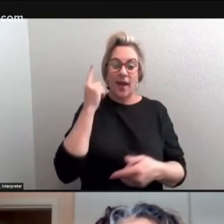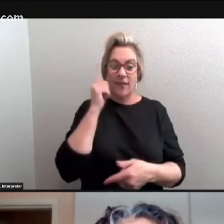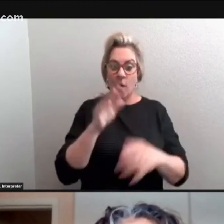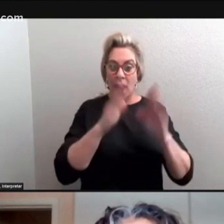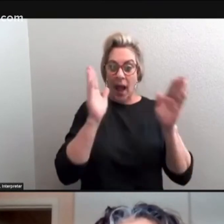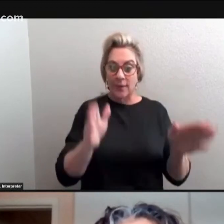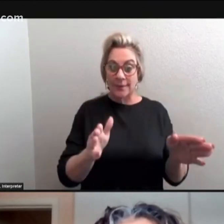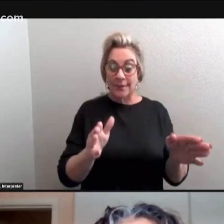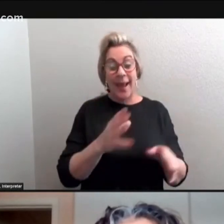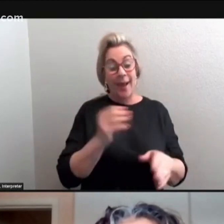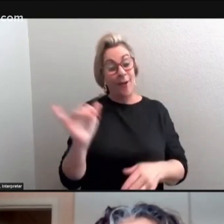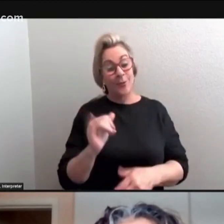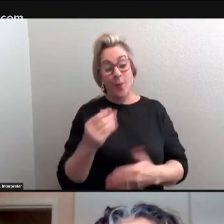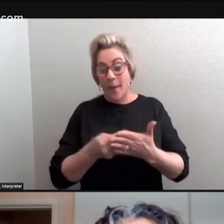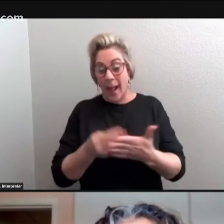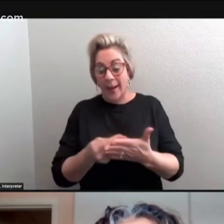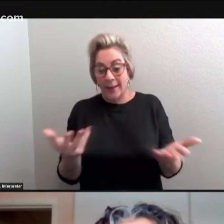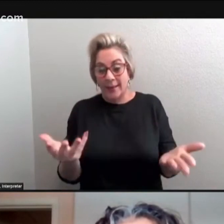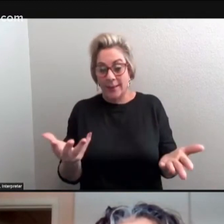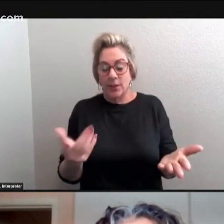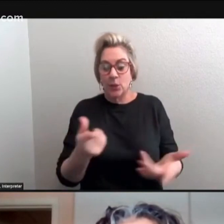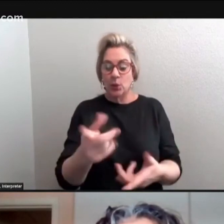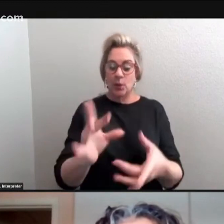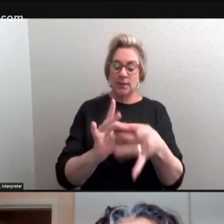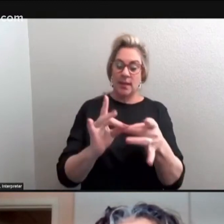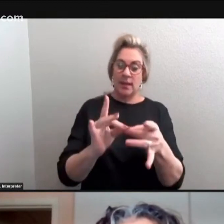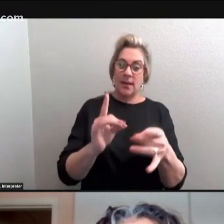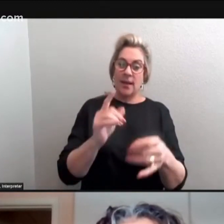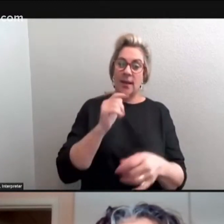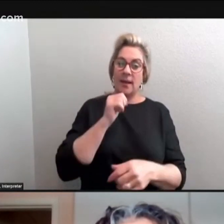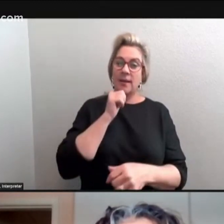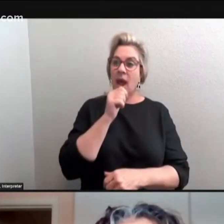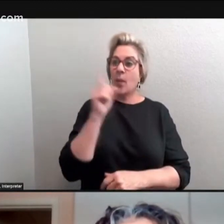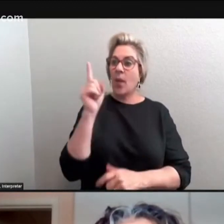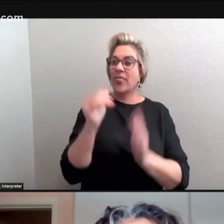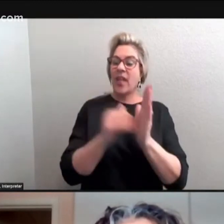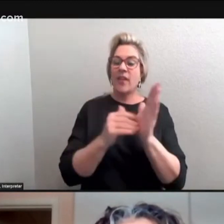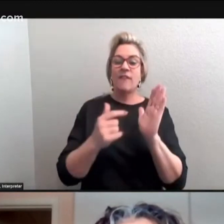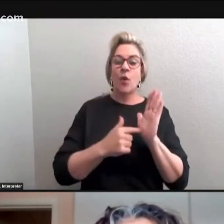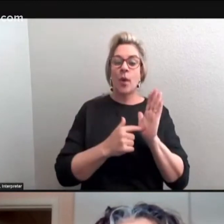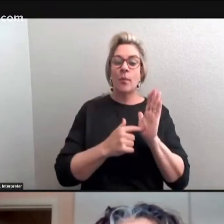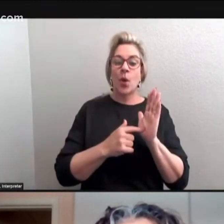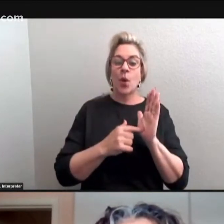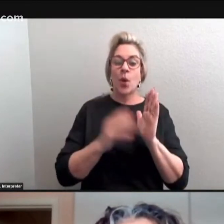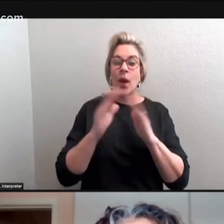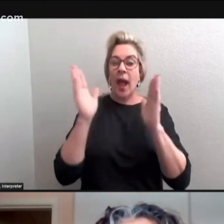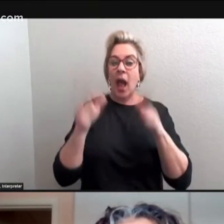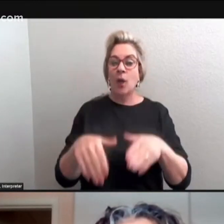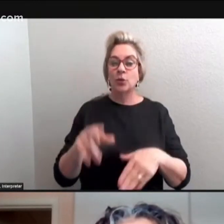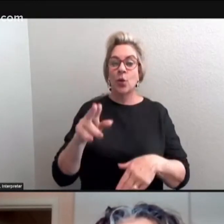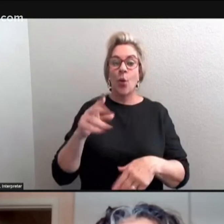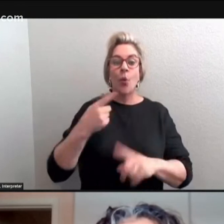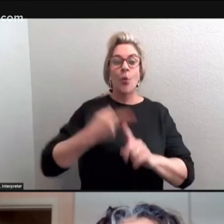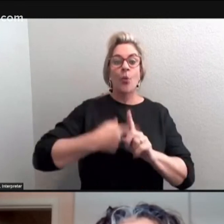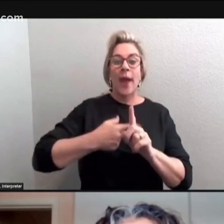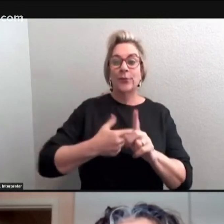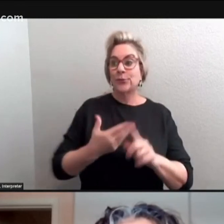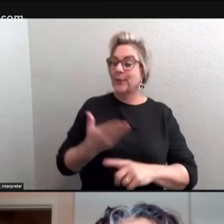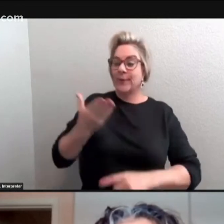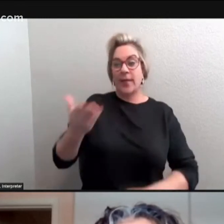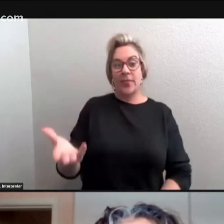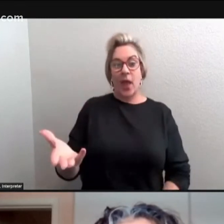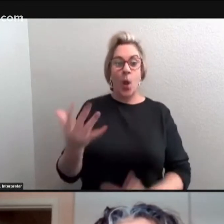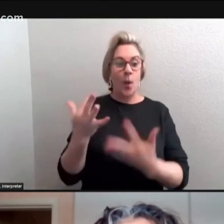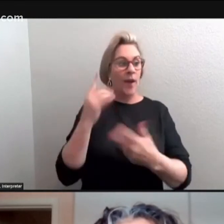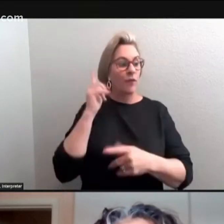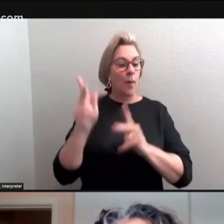money. You mentioned, Governor, there's not 1,000 affordable units or any kind of rental units just sitting there in Superior or Louisville waiting